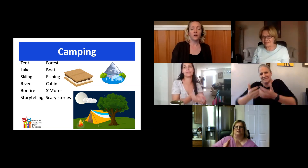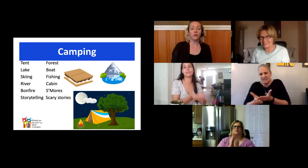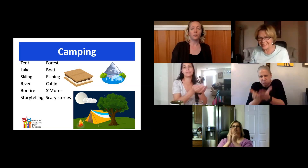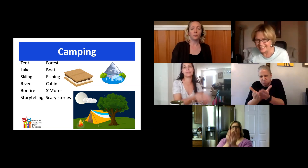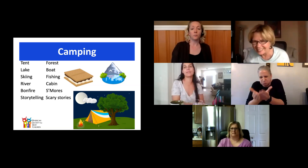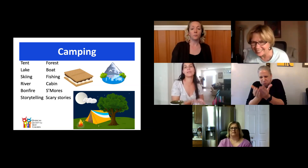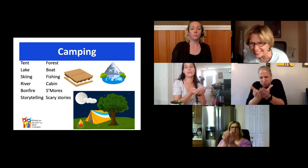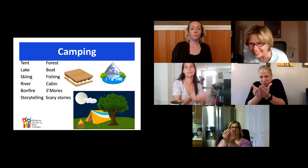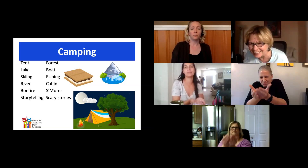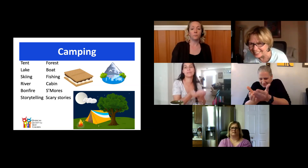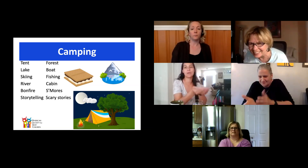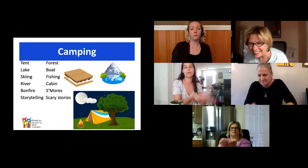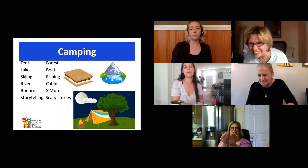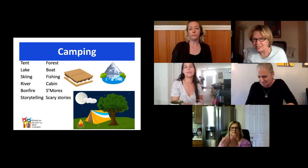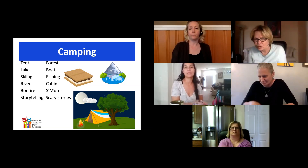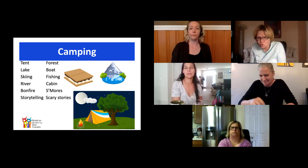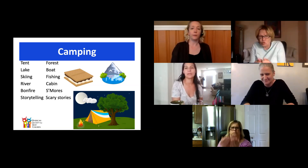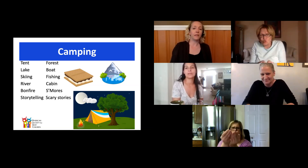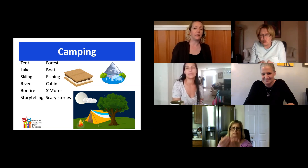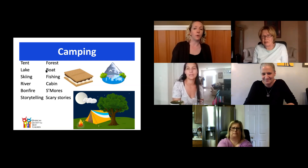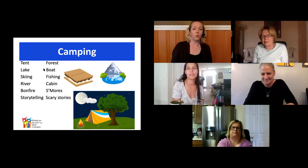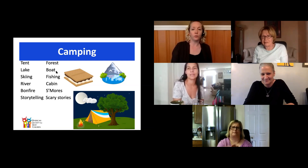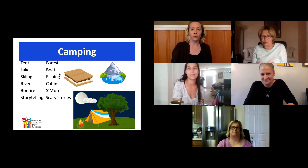ski boat or motorboat.